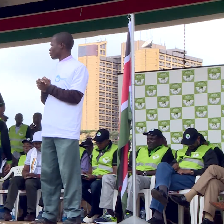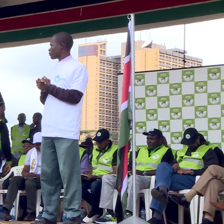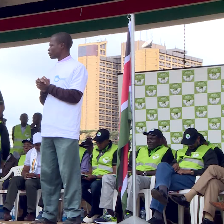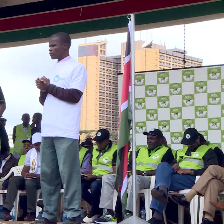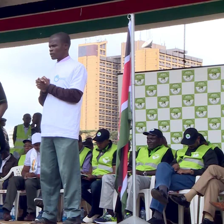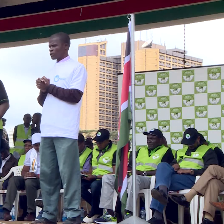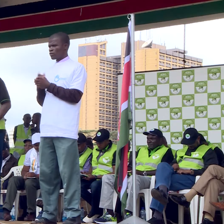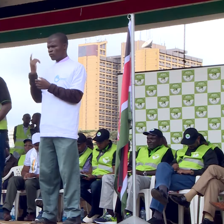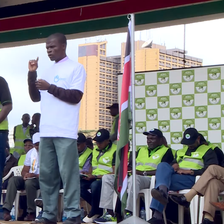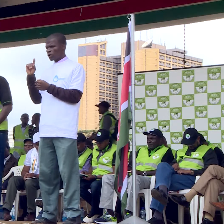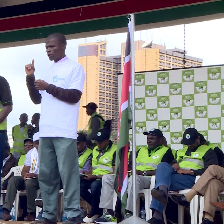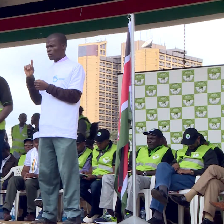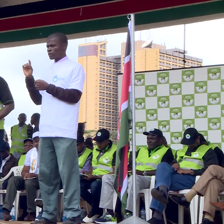that